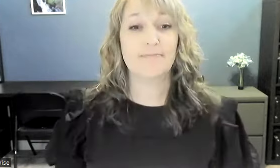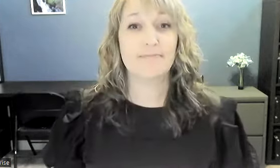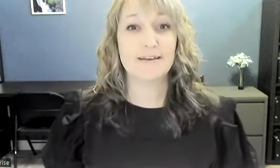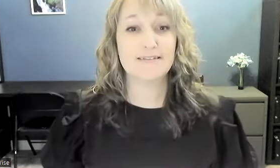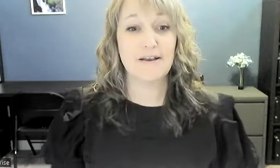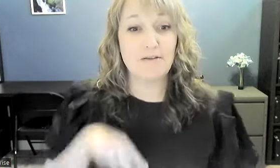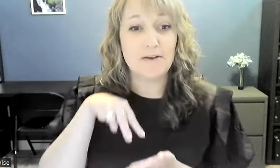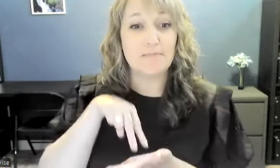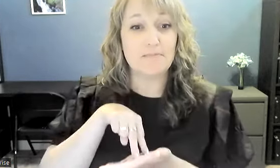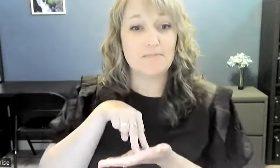That's it, elevator.